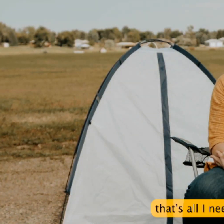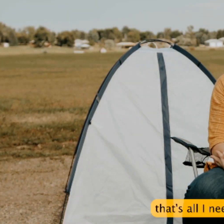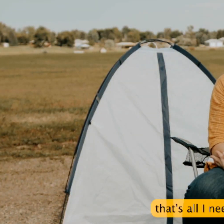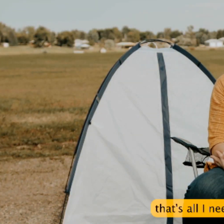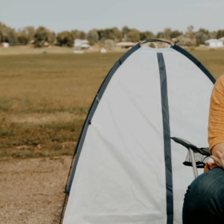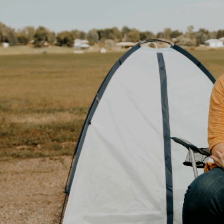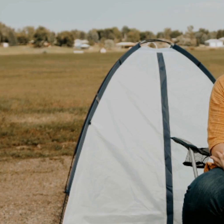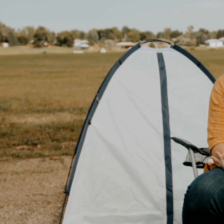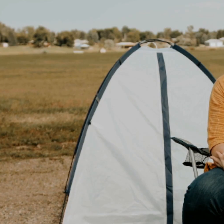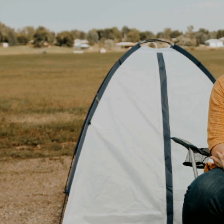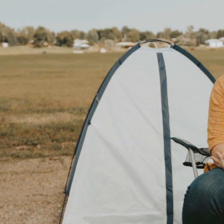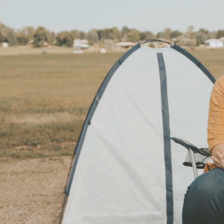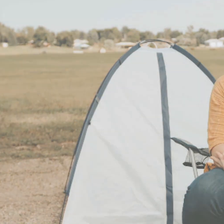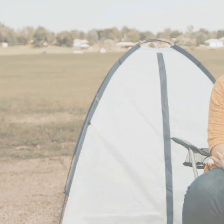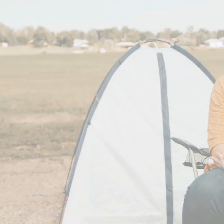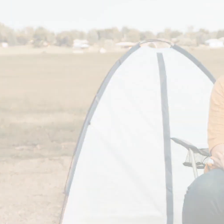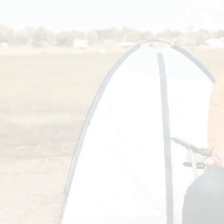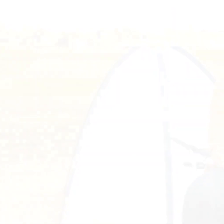that's all I need.